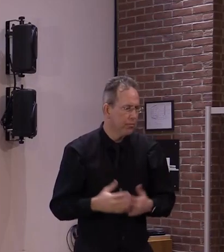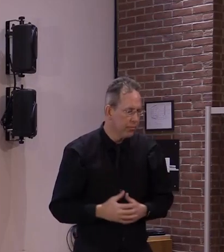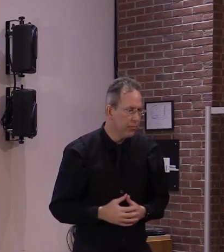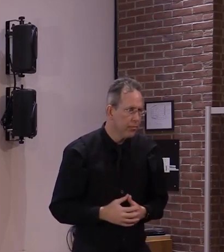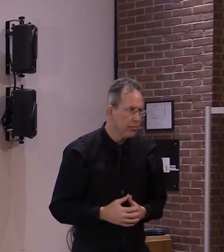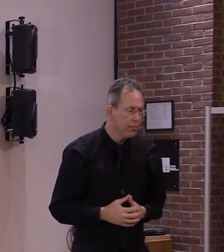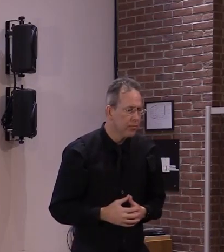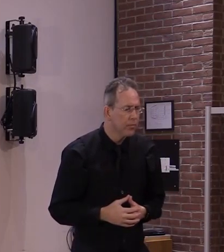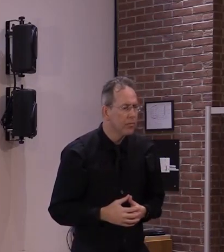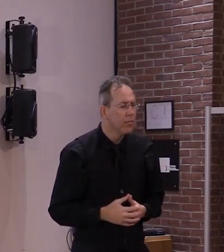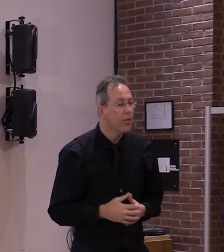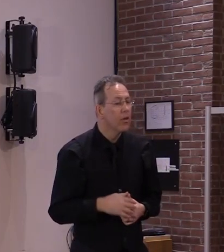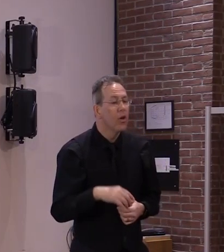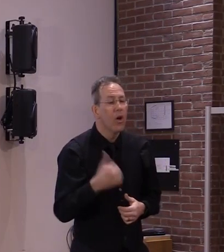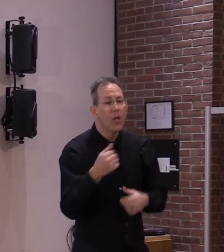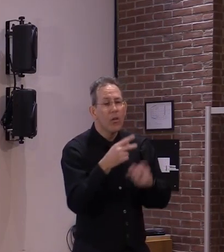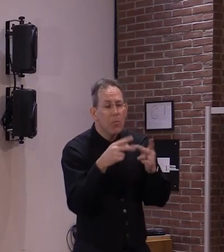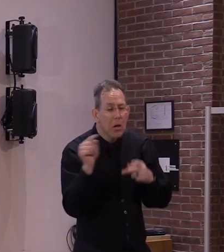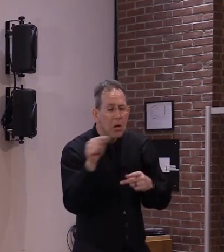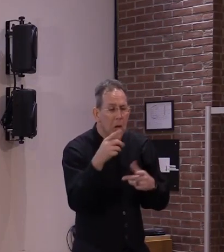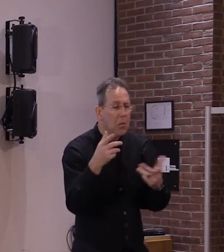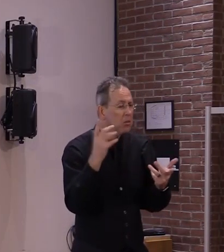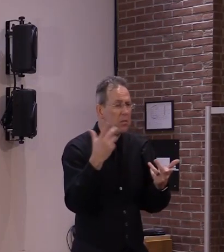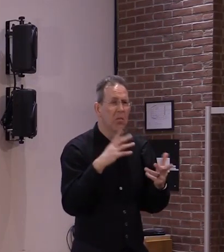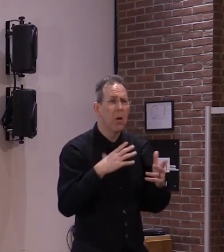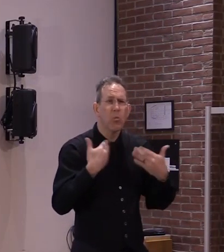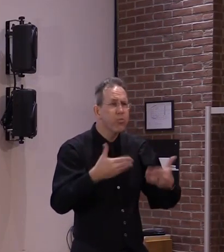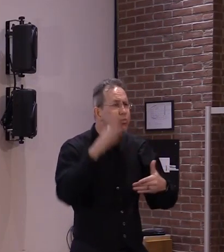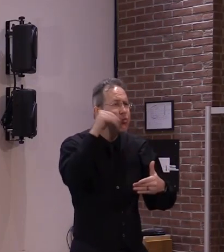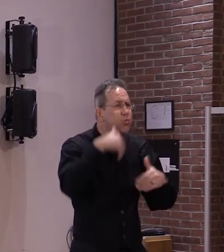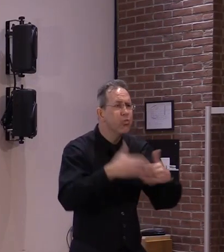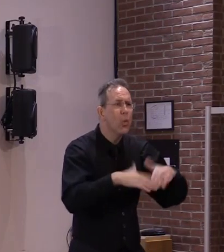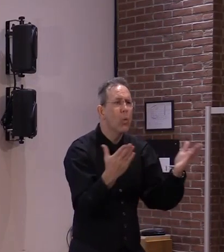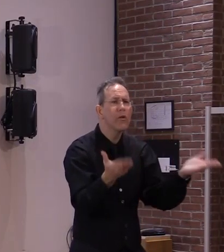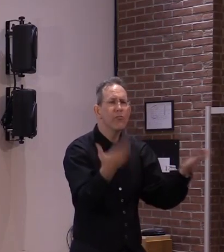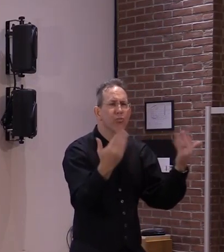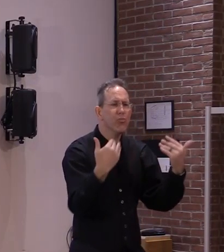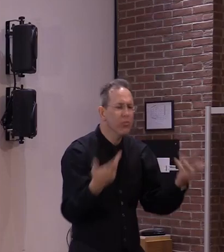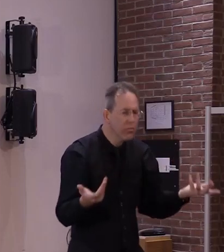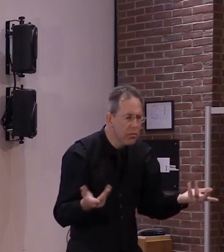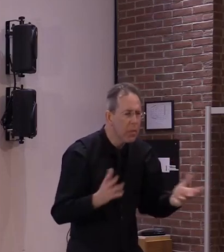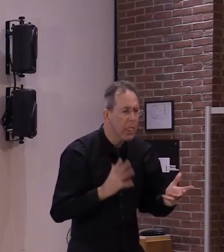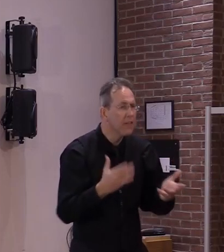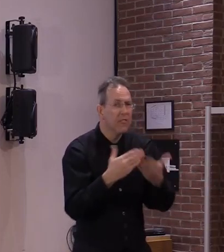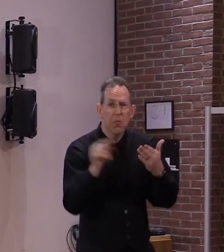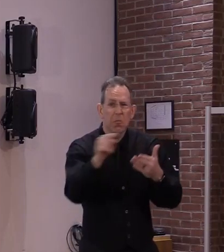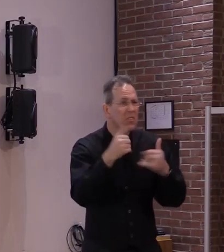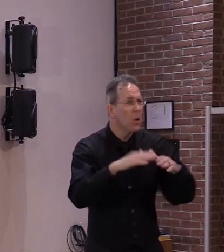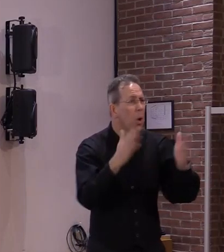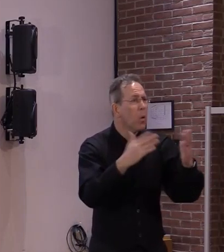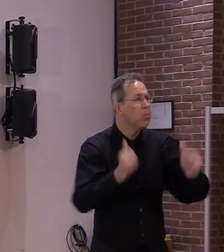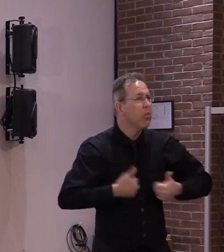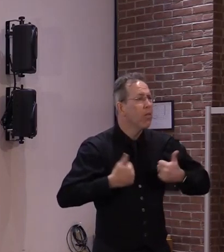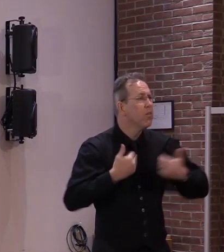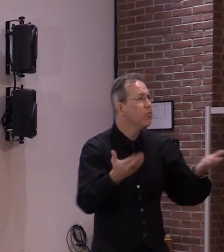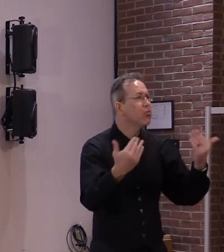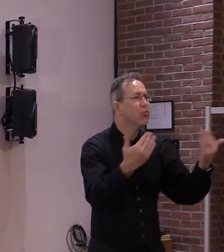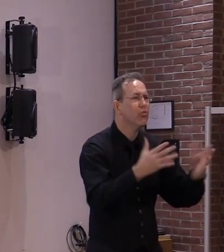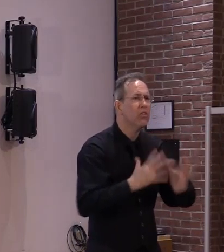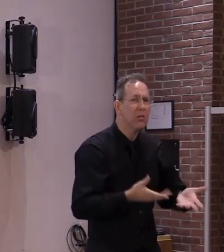the vast majority of clinics are open. There is one that's closed. All those people will be rescheduled this